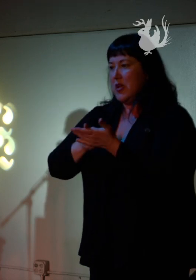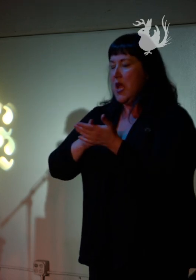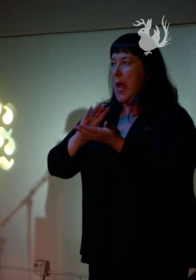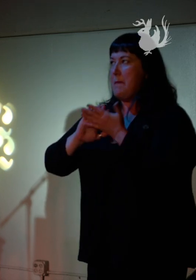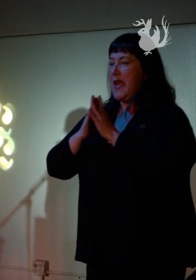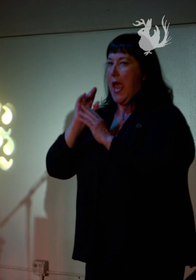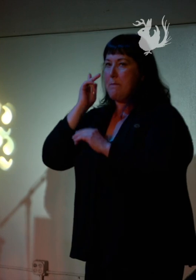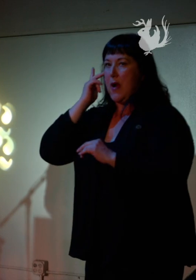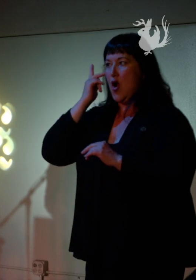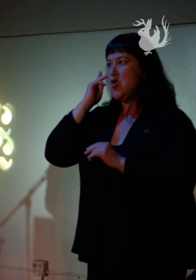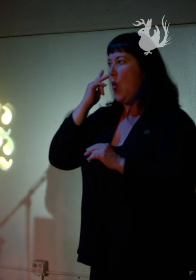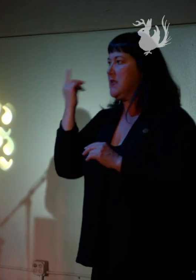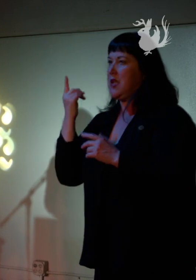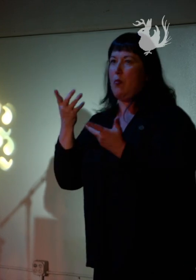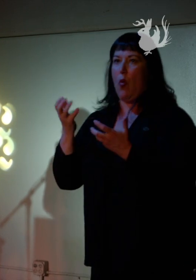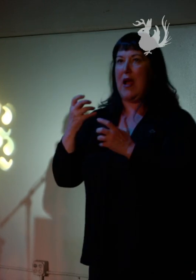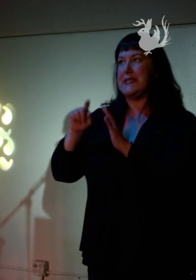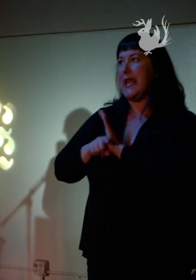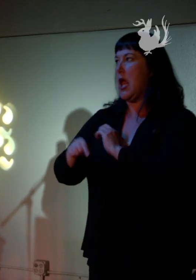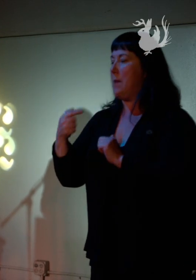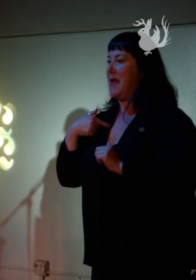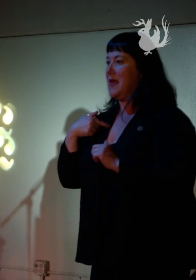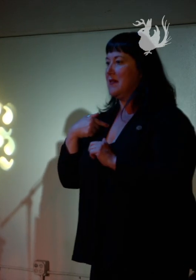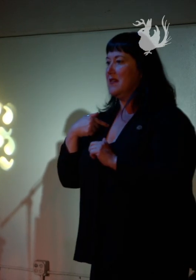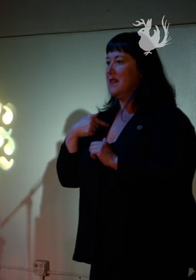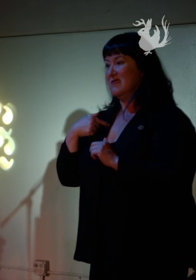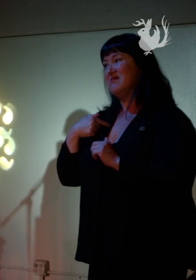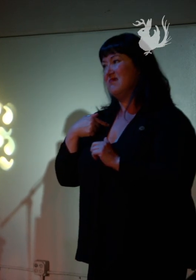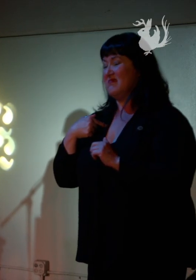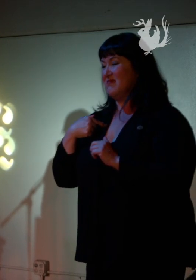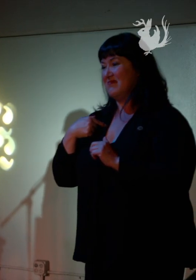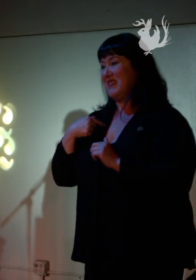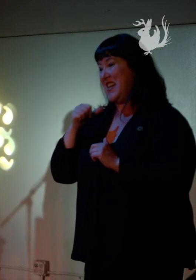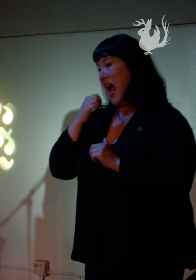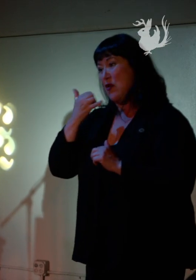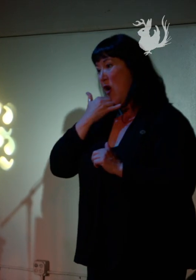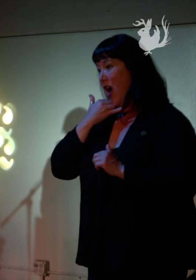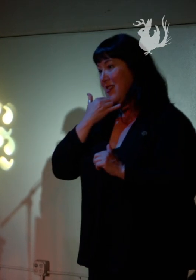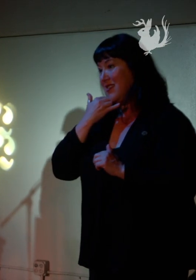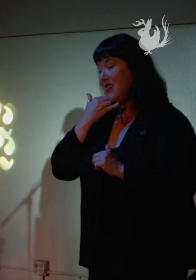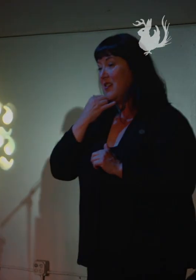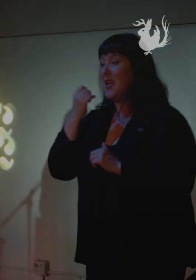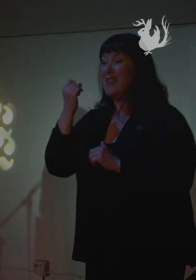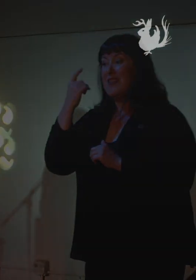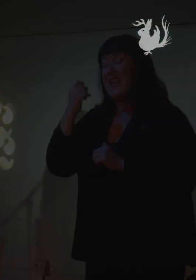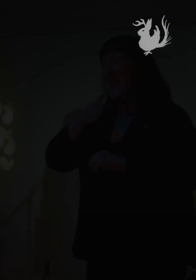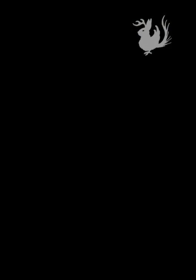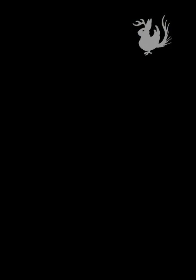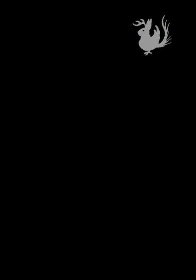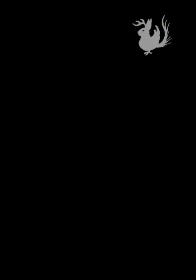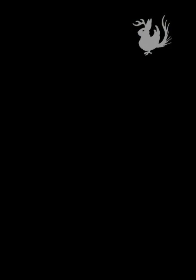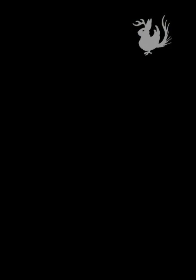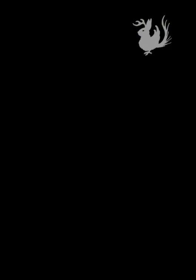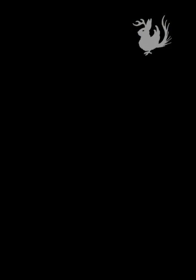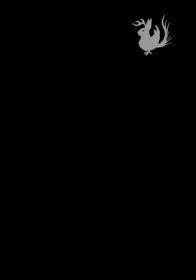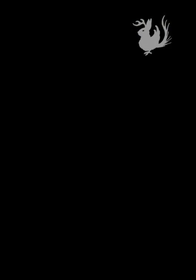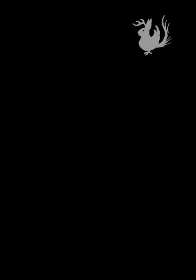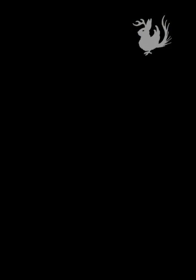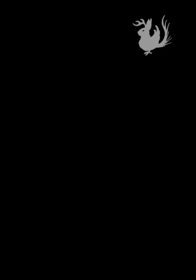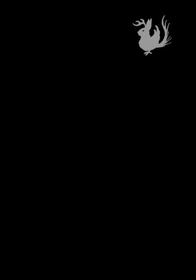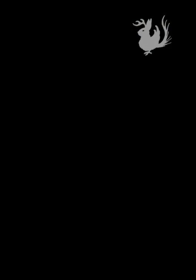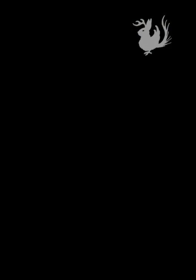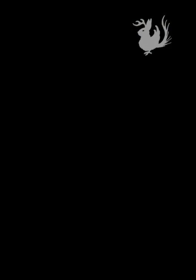paranoia that someone was out to get him, and he wasn't too off the mark. You see, he had never agreed to marry, and there was no succession plan in place, so